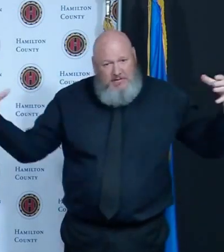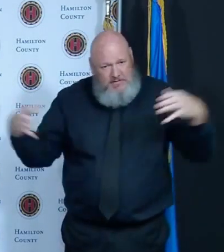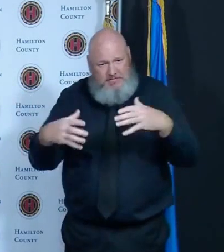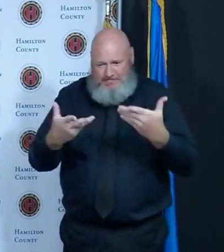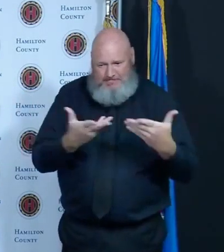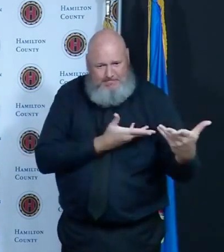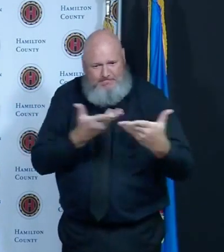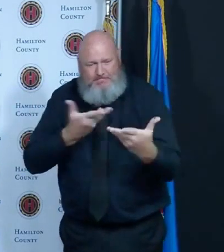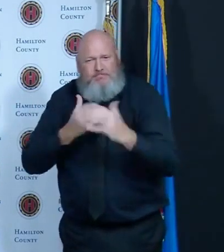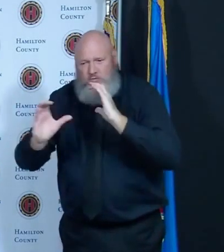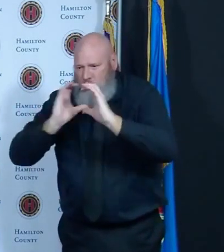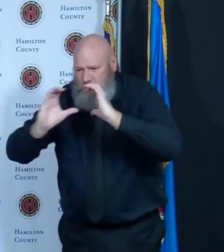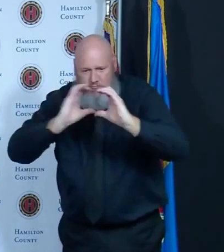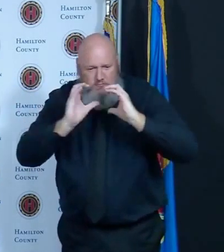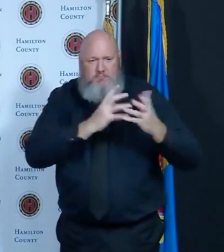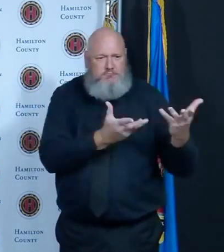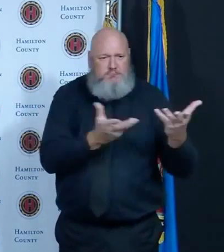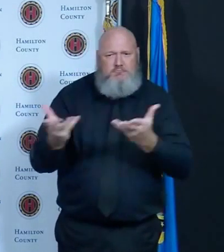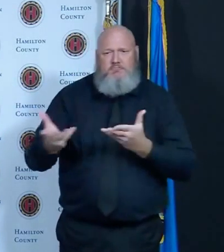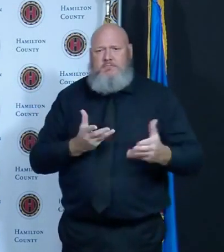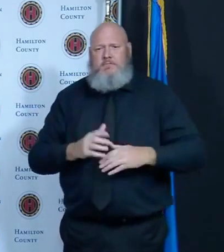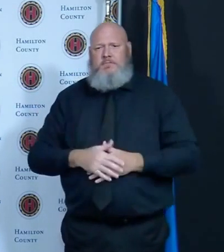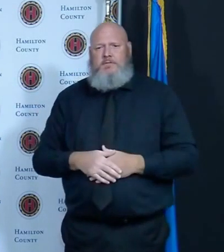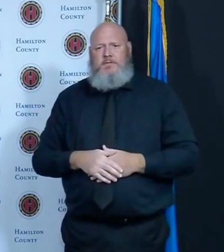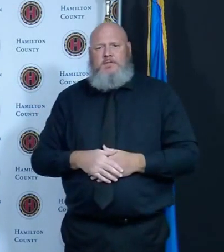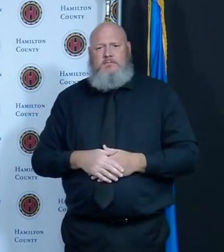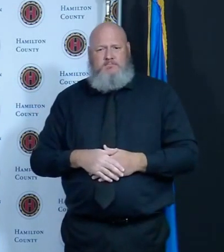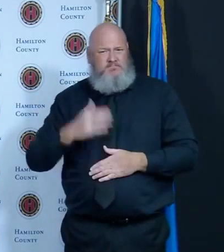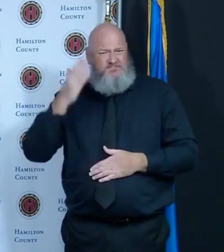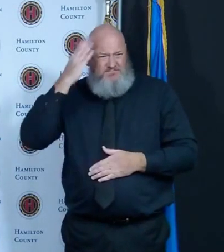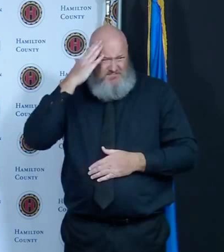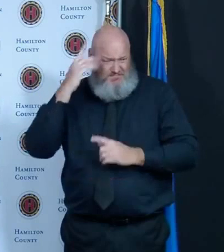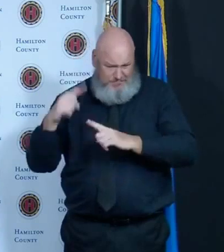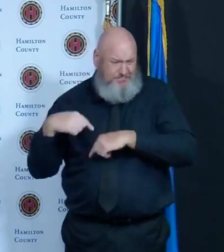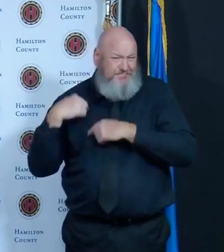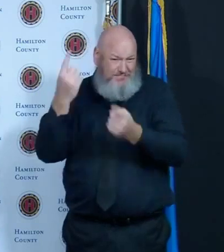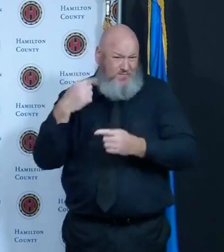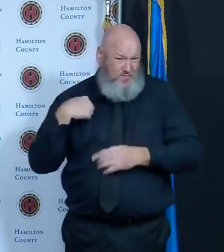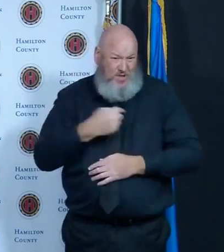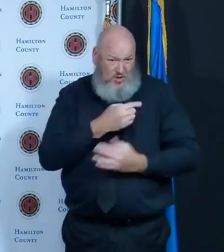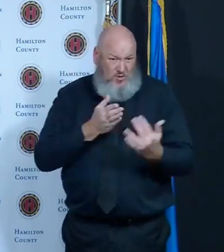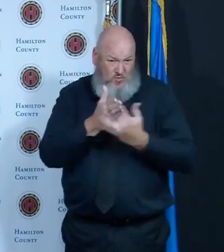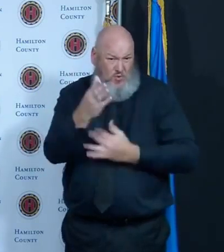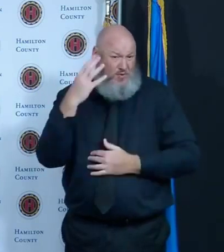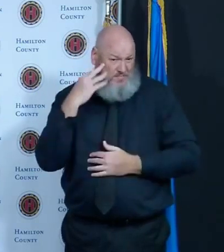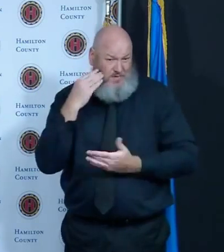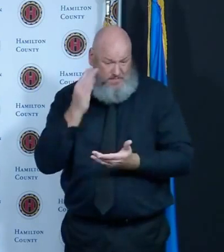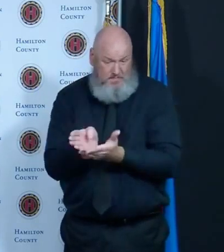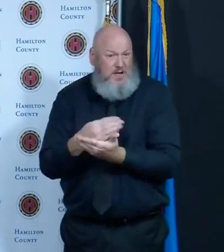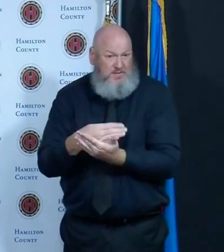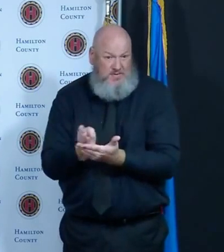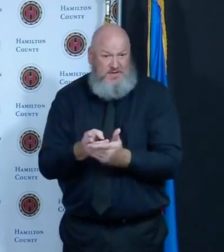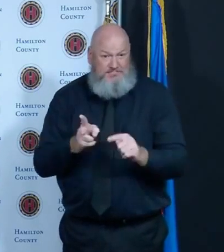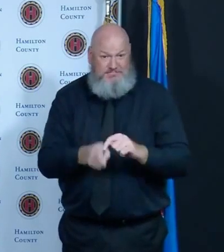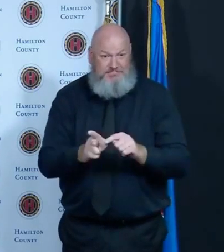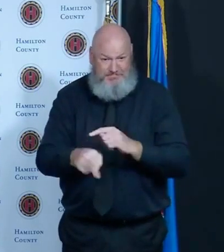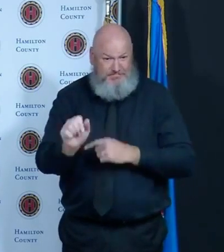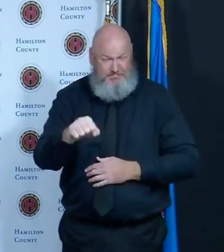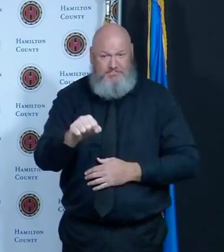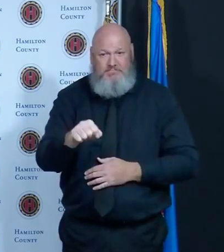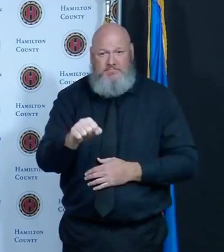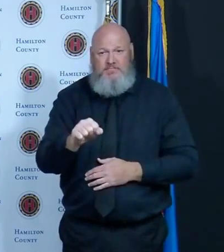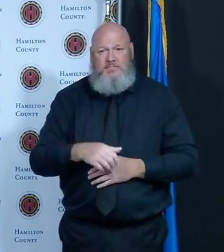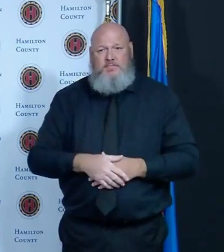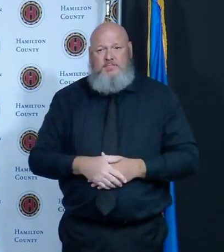of our budget. Remember that our revenues are going to be reduced because we are going to see less coming in through sales